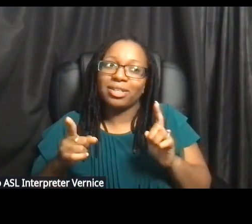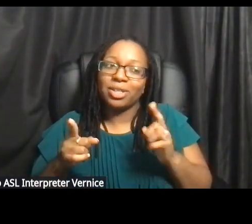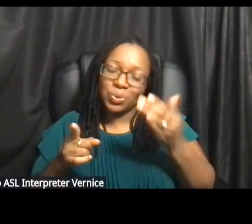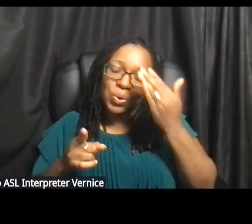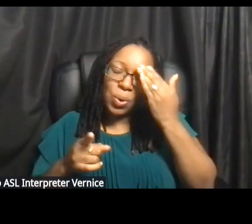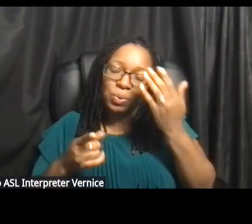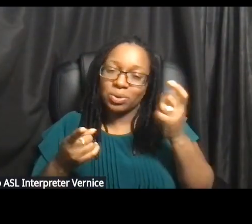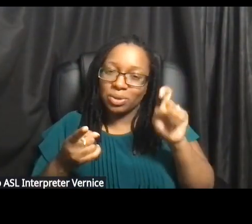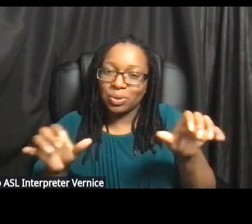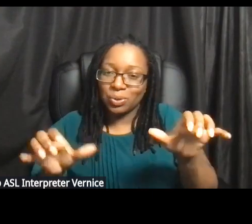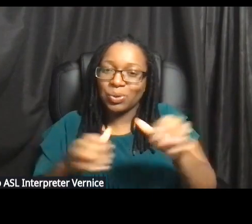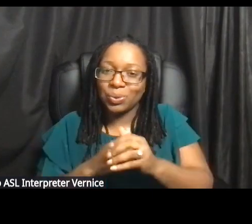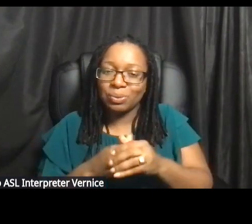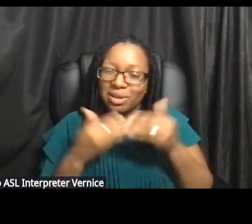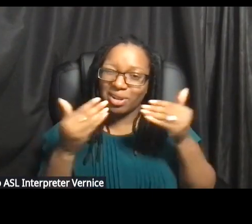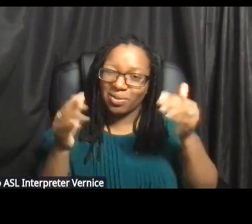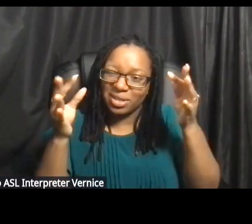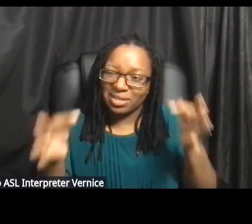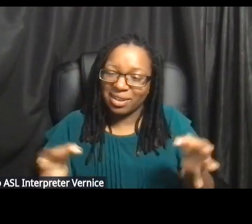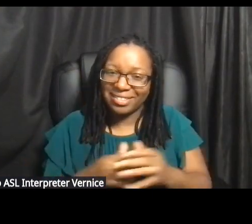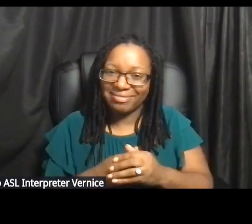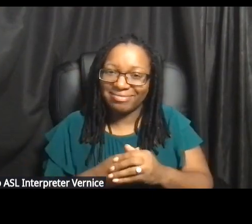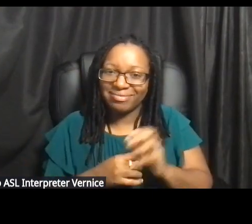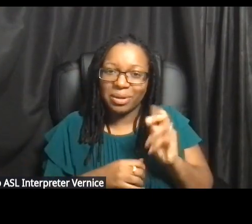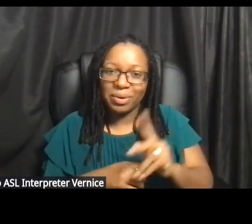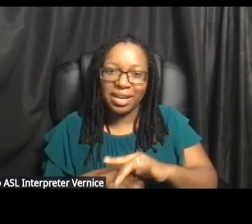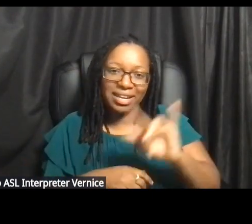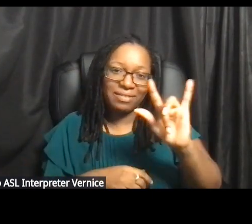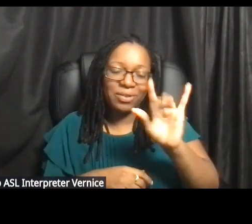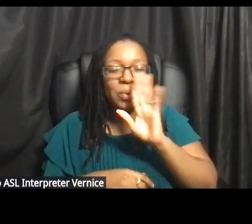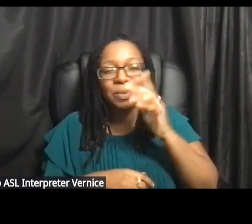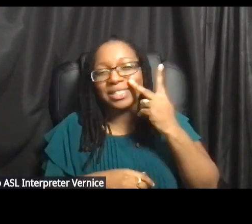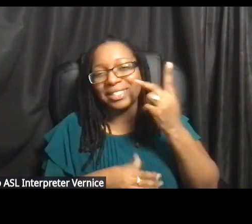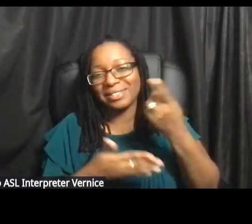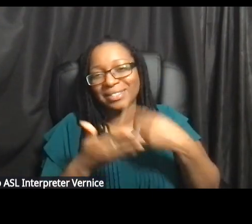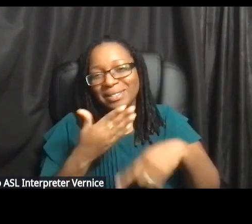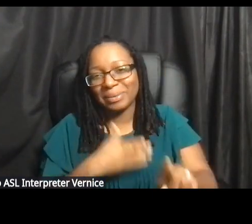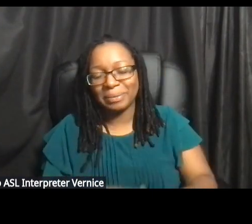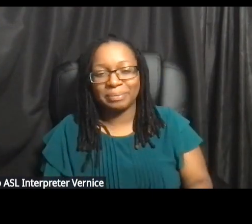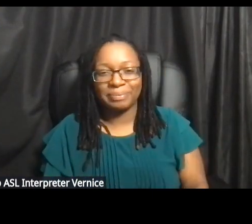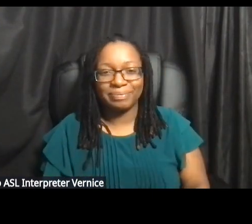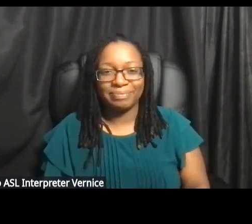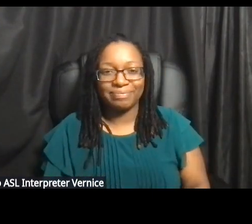All right. I love you. I'll see you next week. Stay messy.